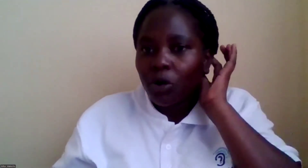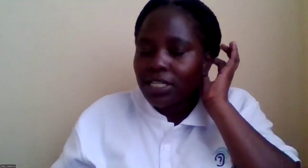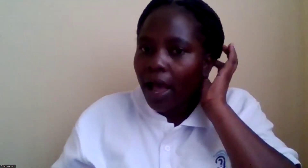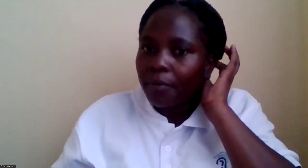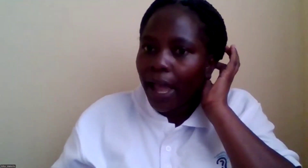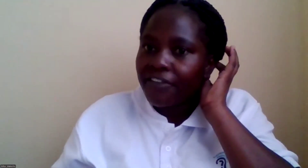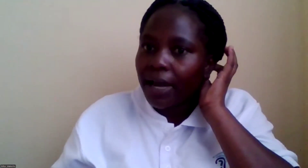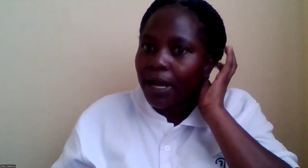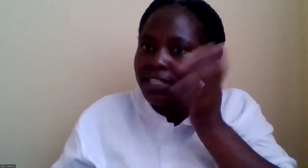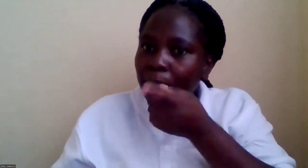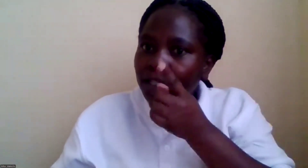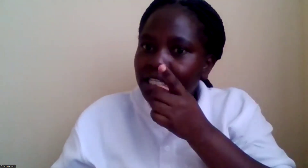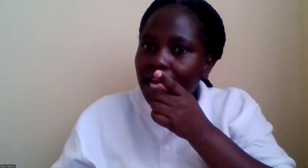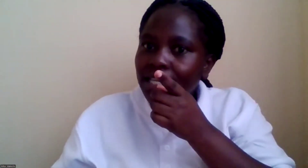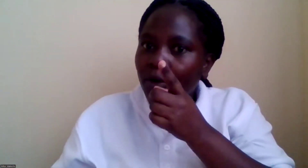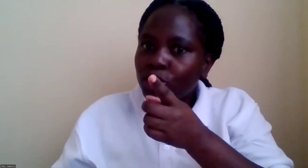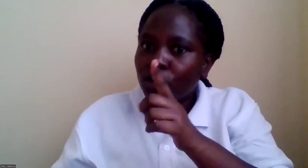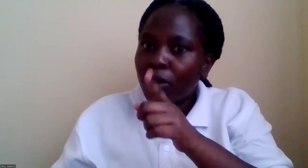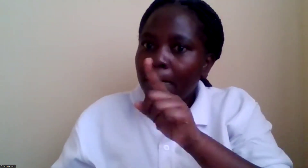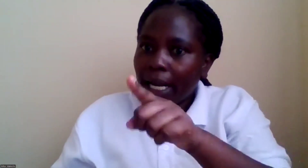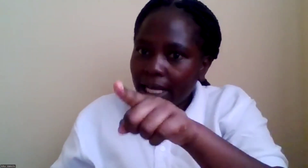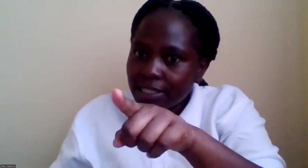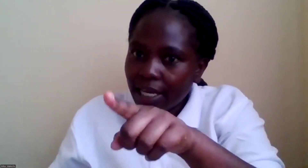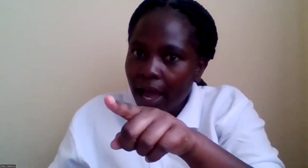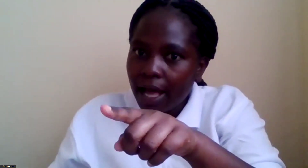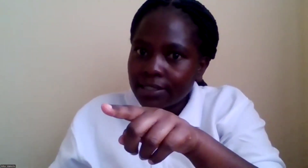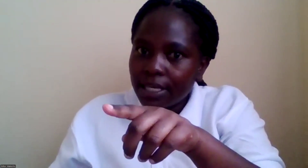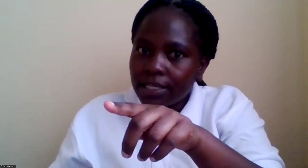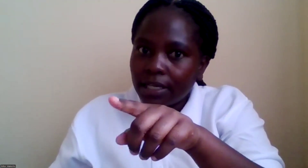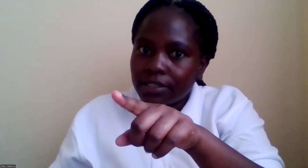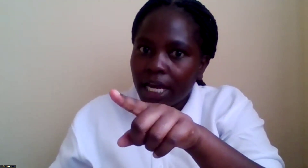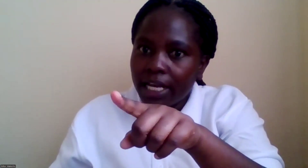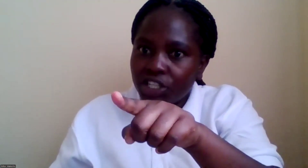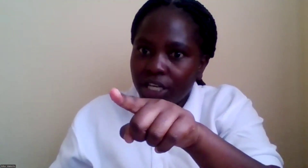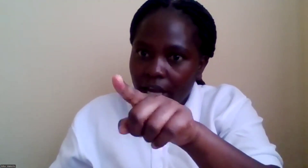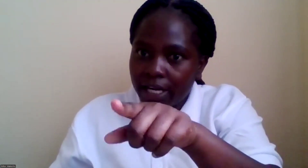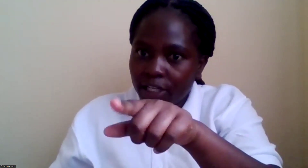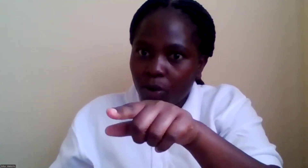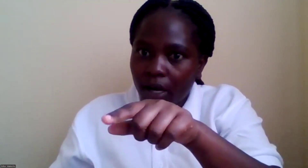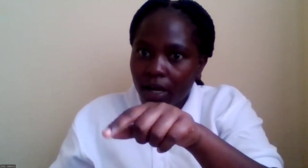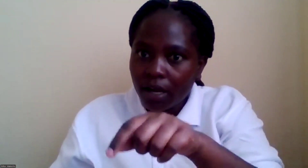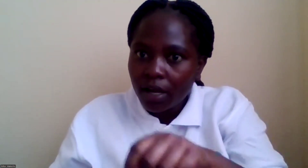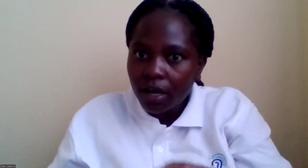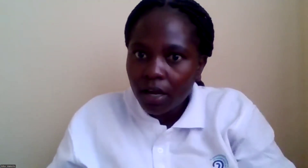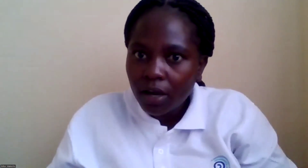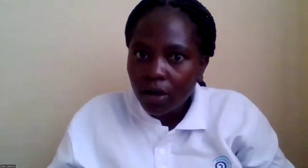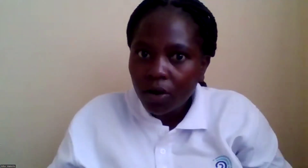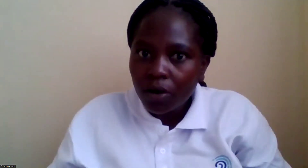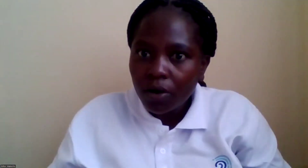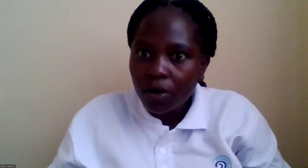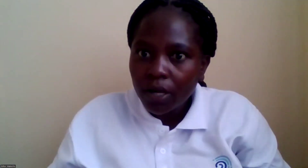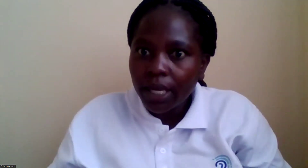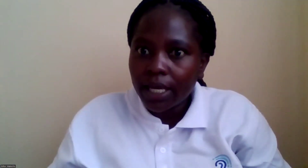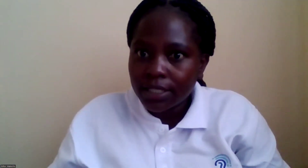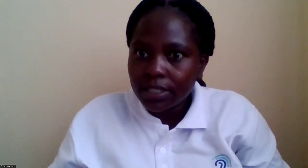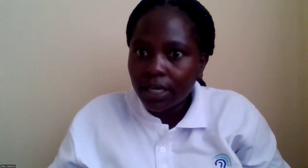So because we are having a trouble, she's asking a question, but I can't see her hands. There is a challenge in her network. Oh, I